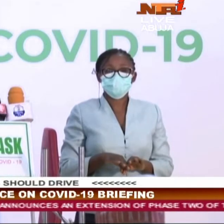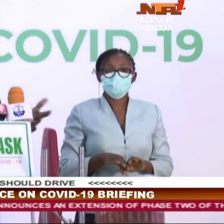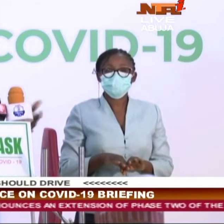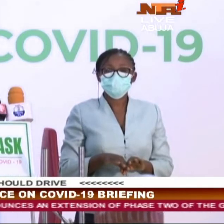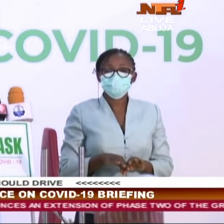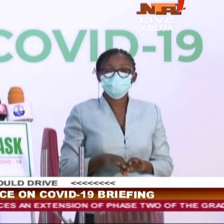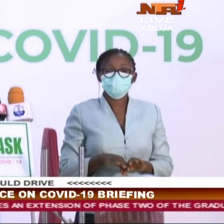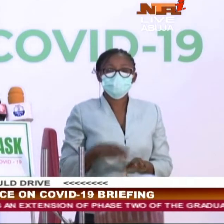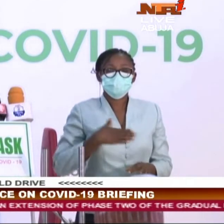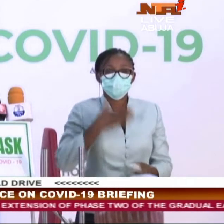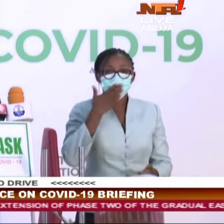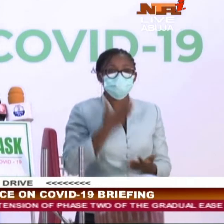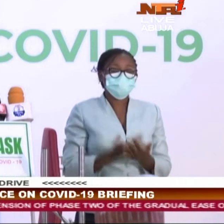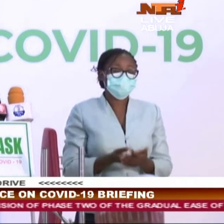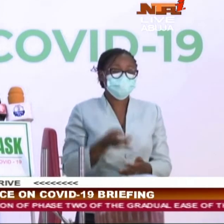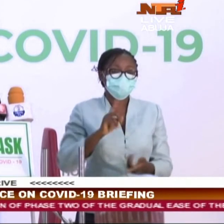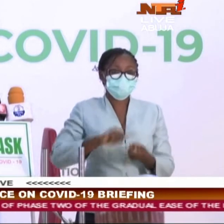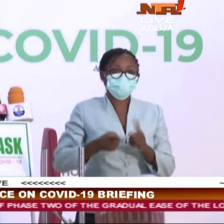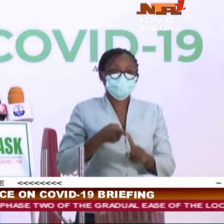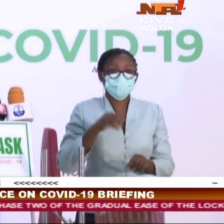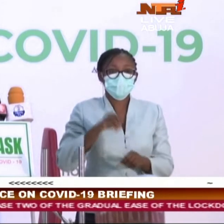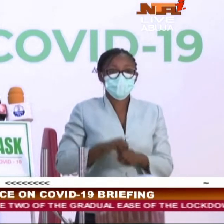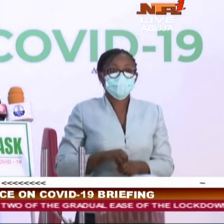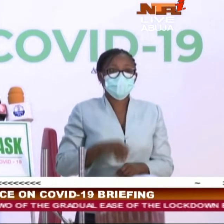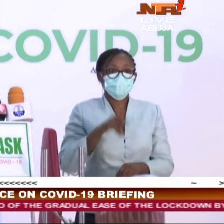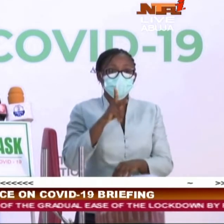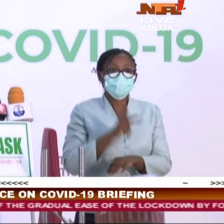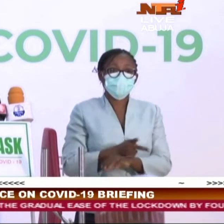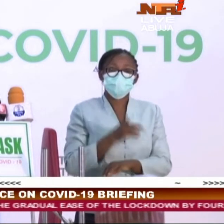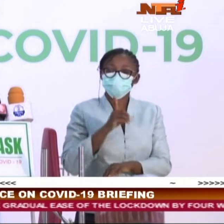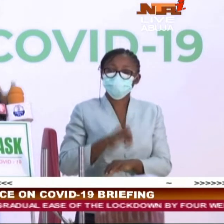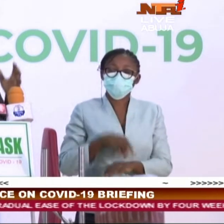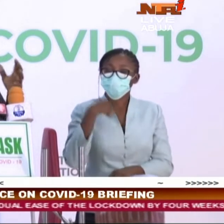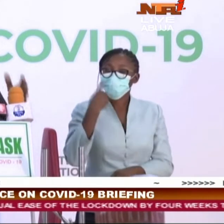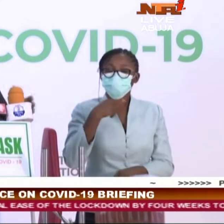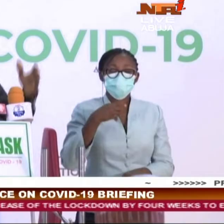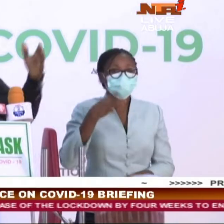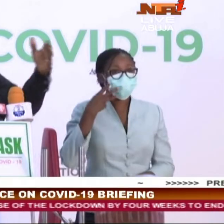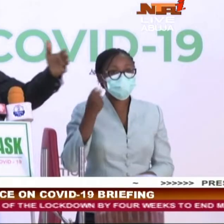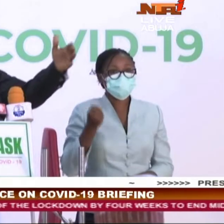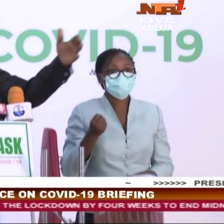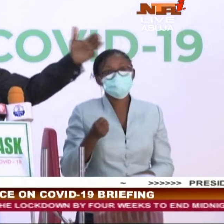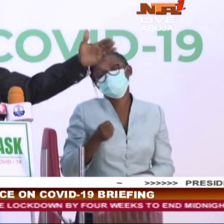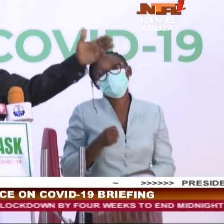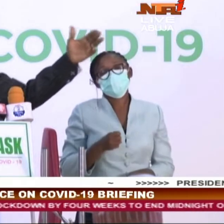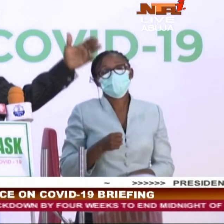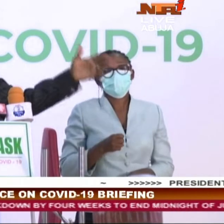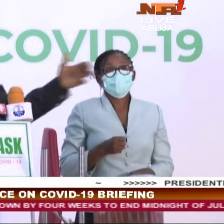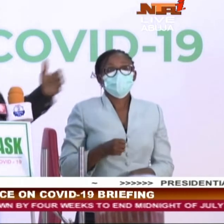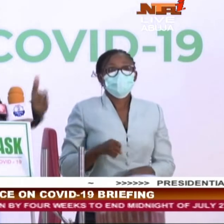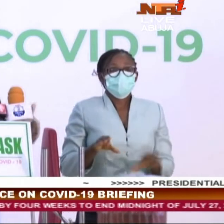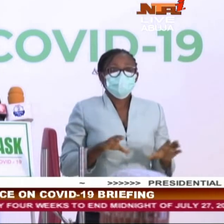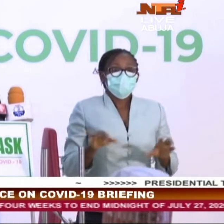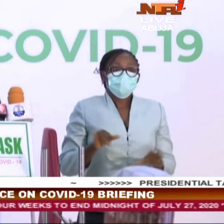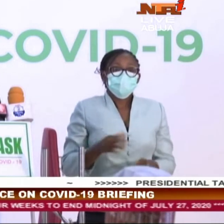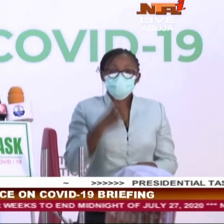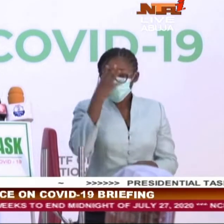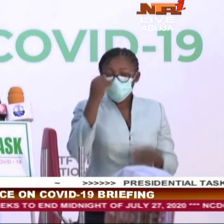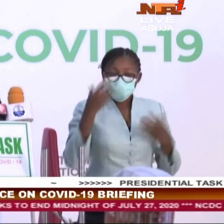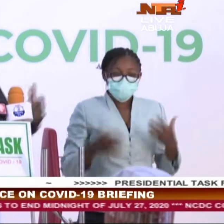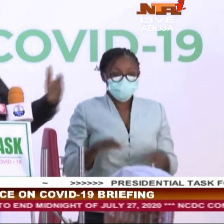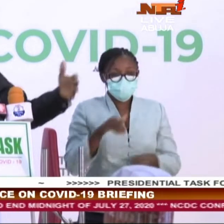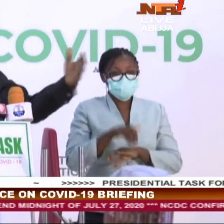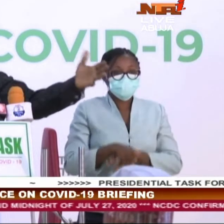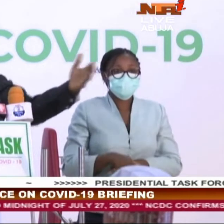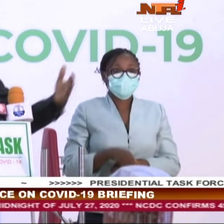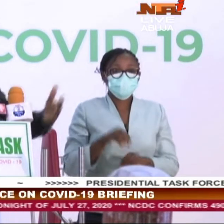Even my good friend in Kaduna, who was spending sleepless nights with his deputy and his